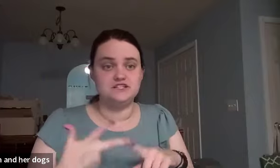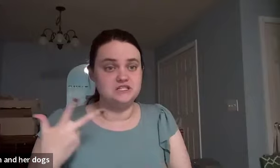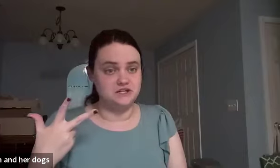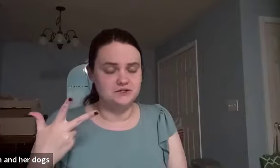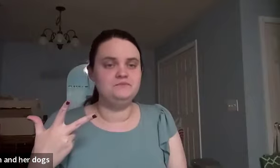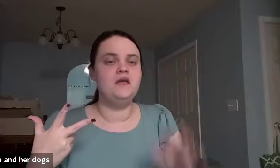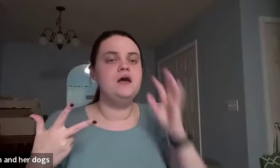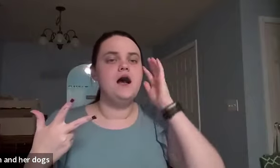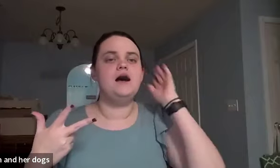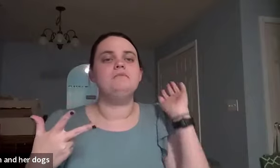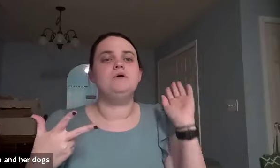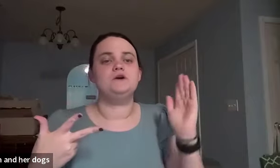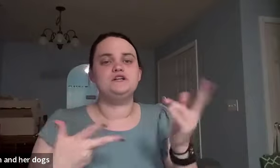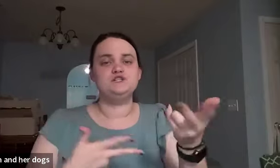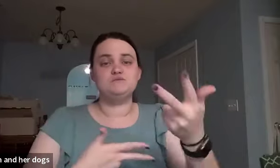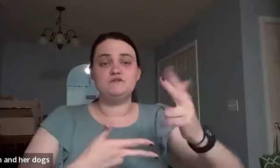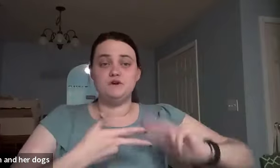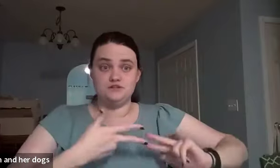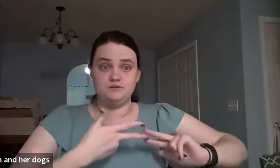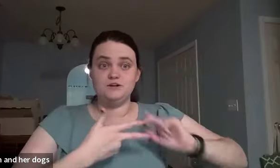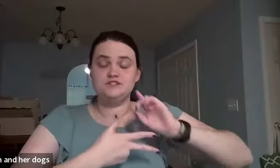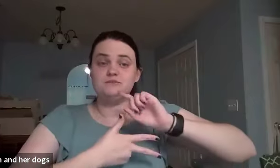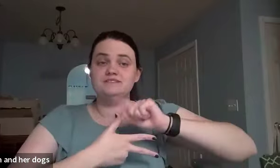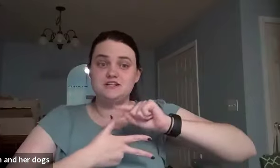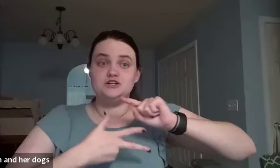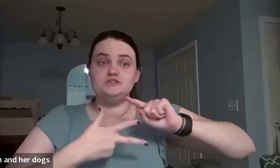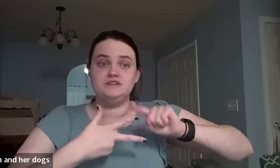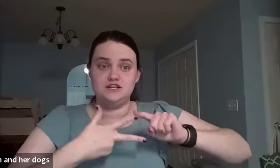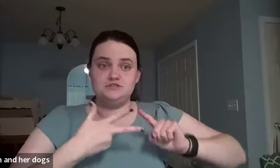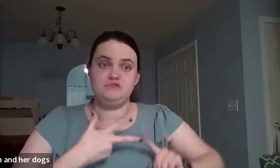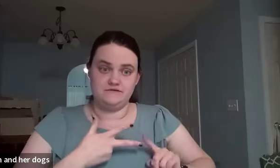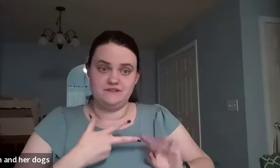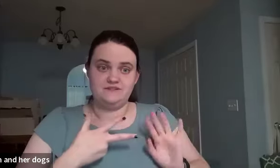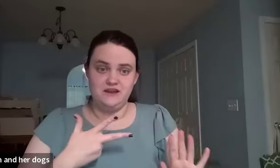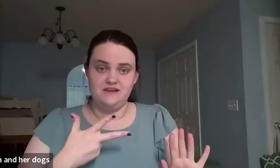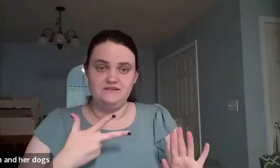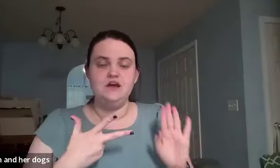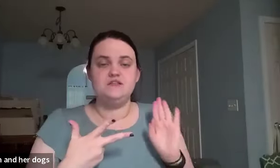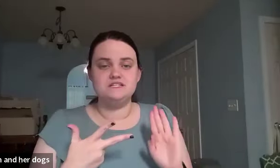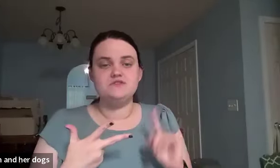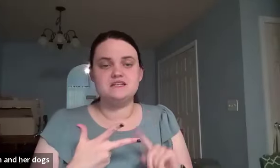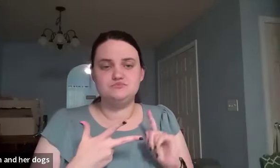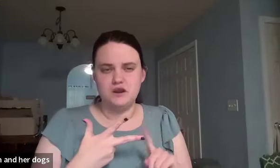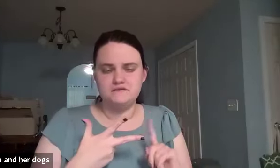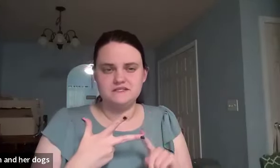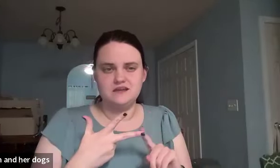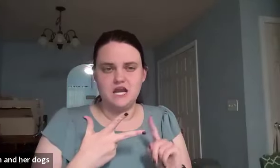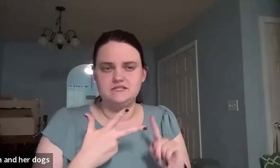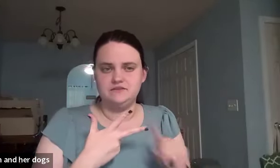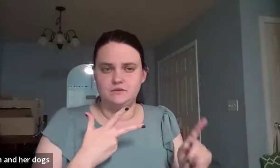lunch, and dinner. But we're going to do them reverse. So we're going to start with dinner, lunch, breakfast. Okay. And the reason for that is breakfast is kind of a different